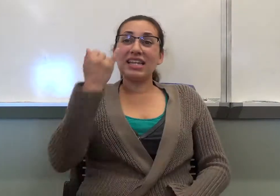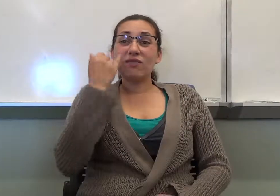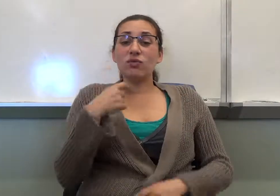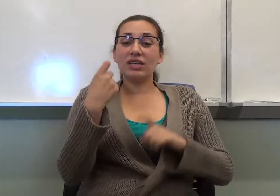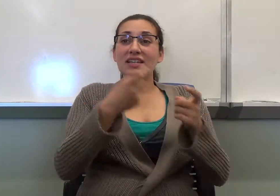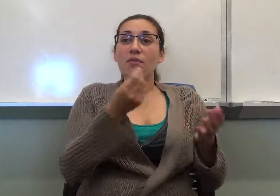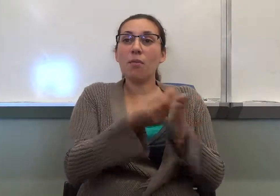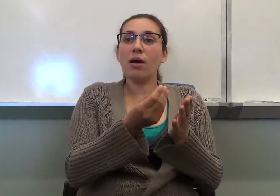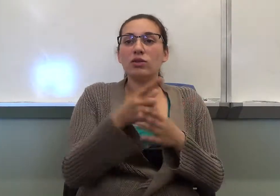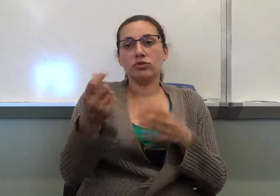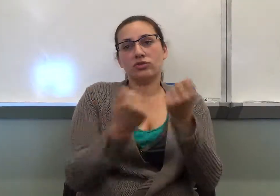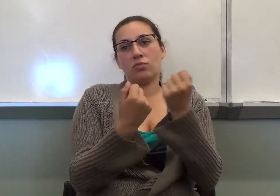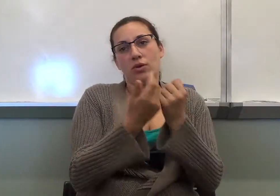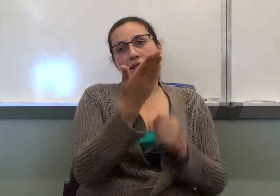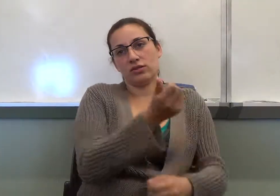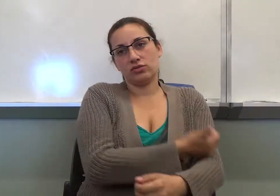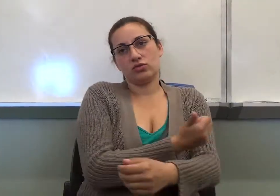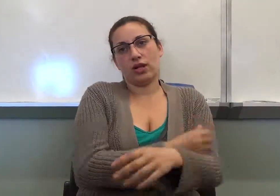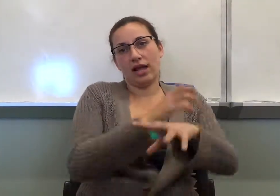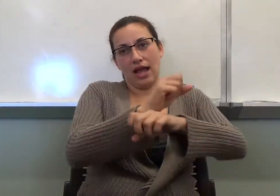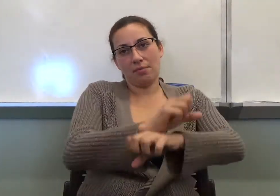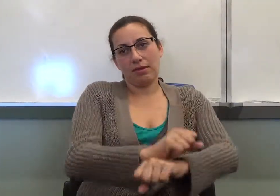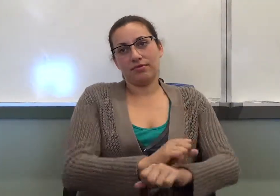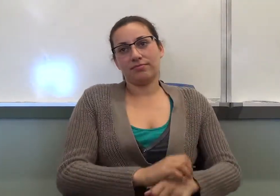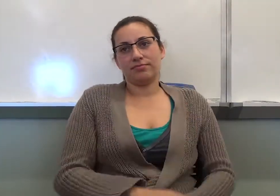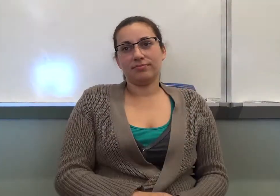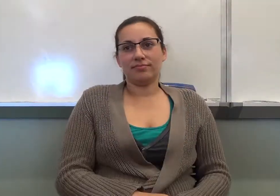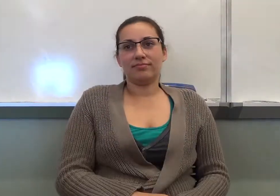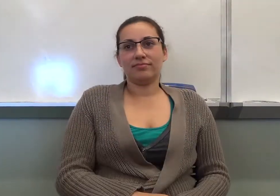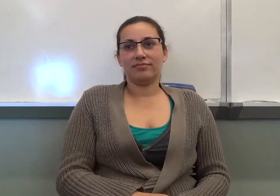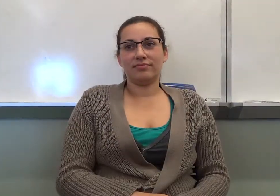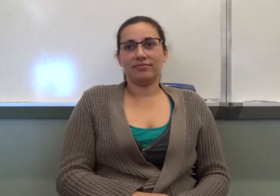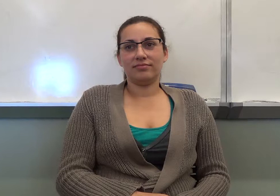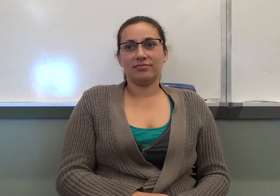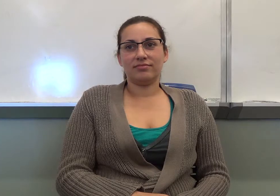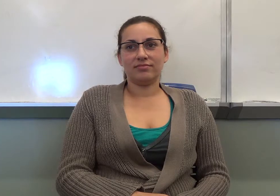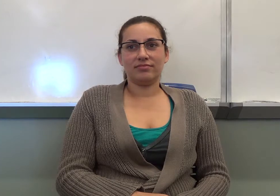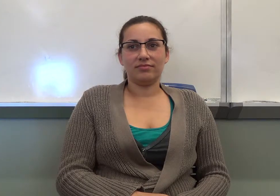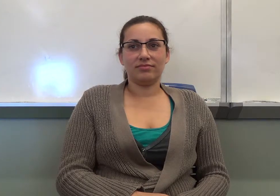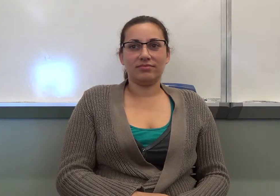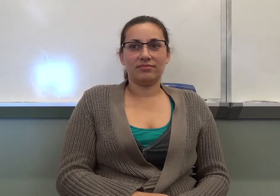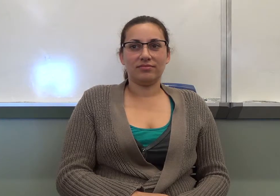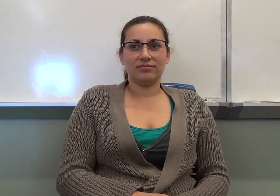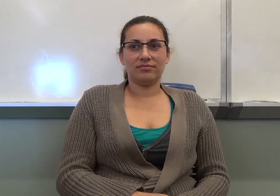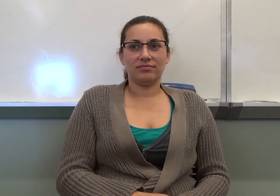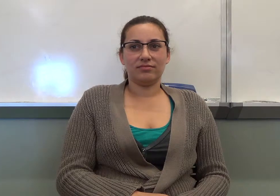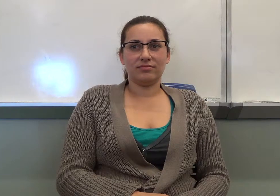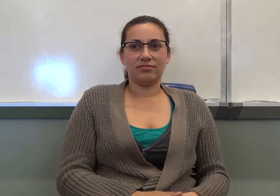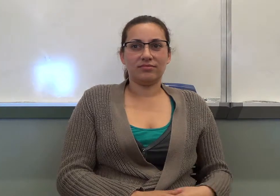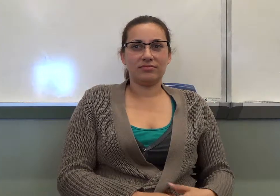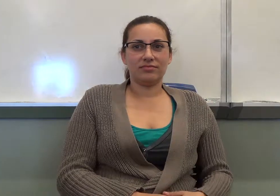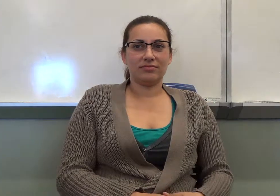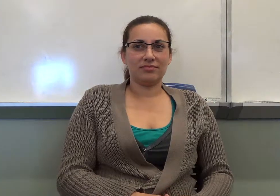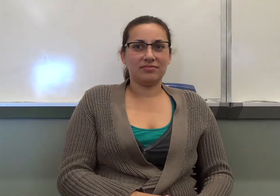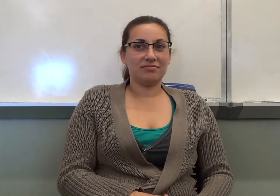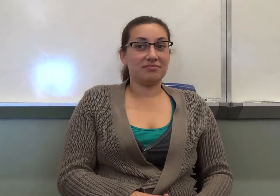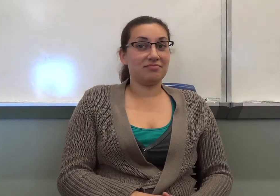have to subtract the trapezoid from the rectangle to get the area that's going to be actually